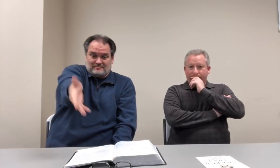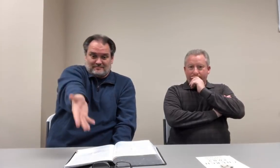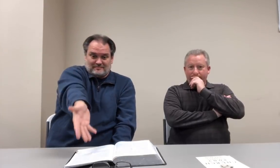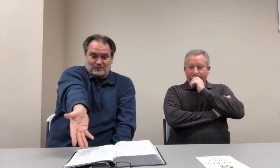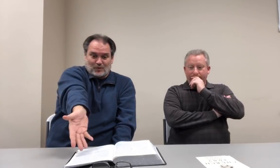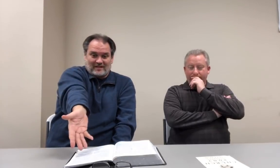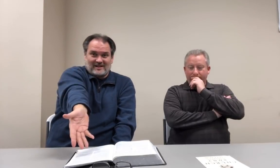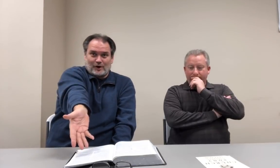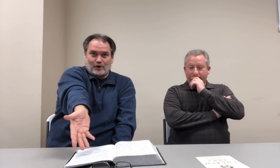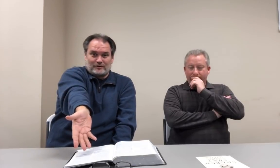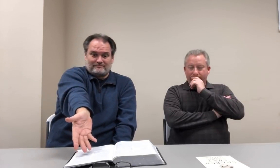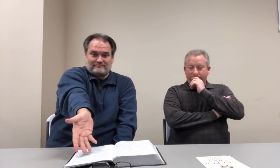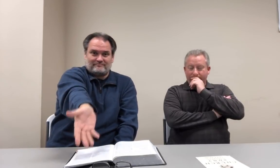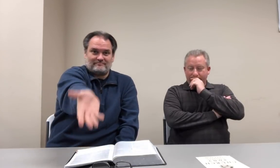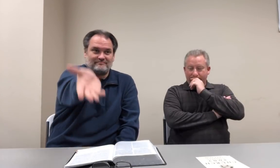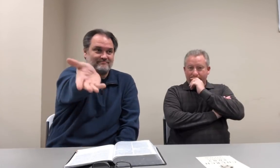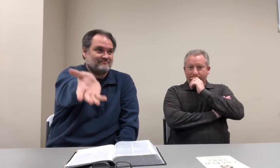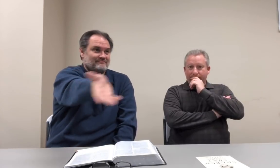This is 1 Samuel 15:11.